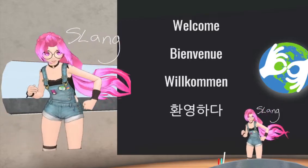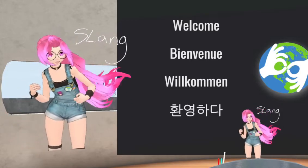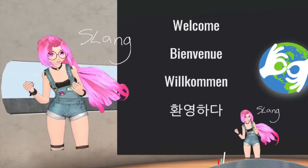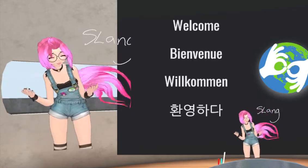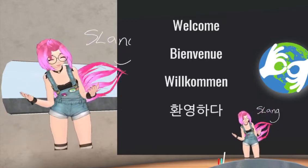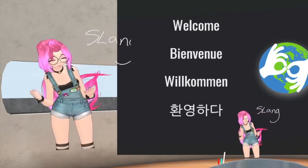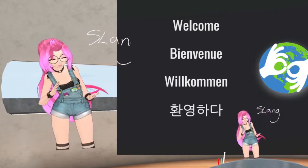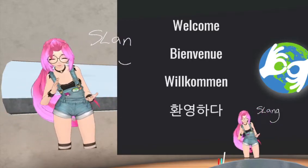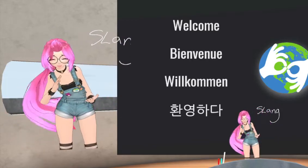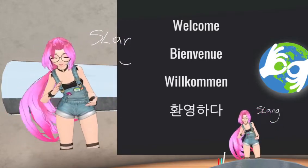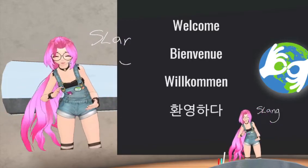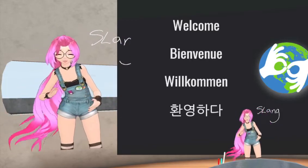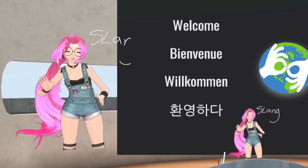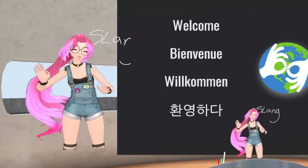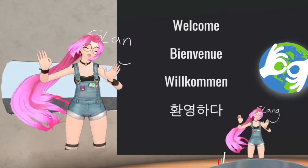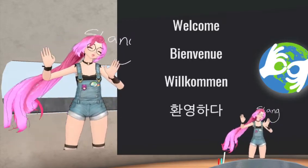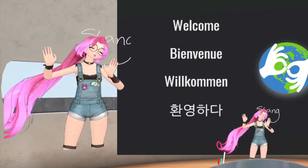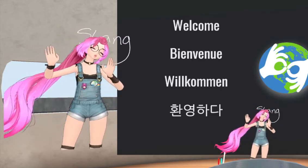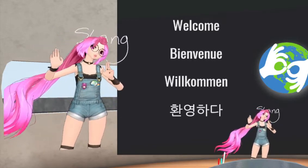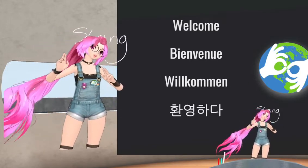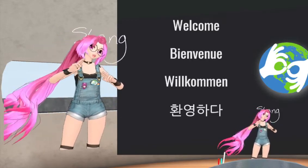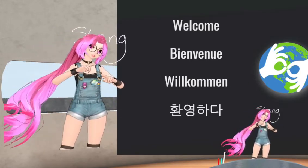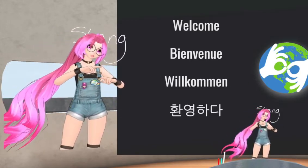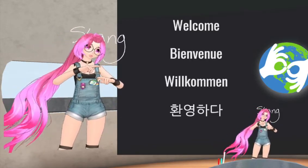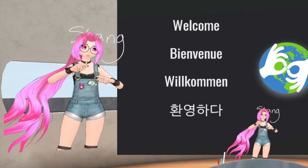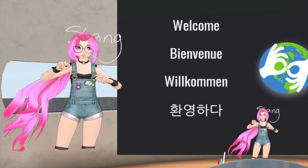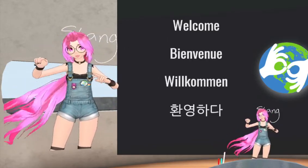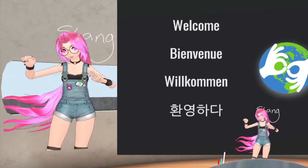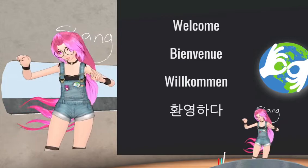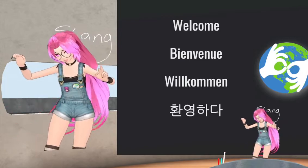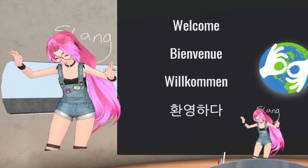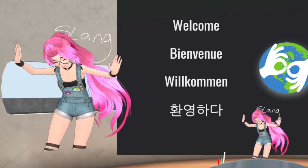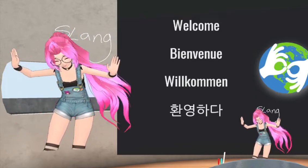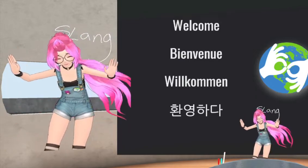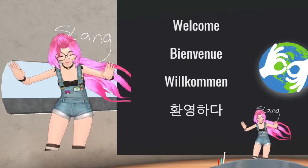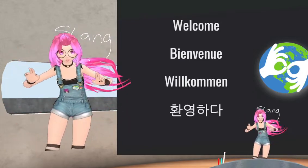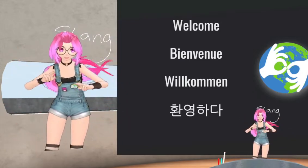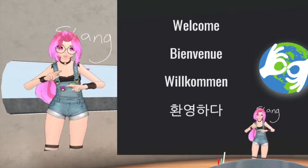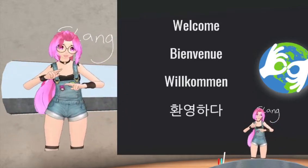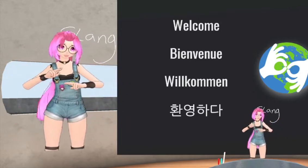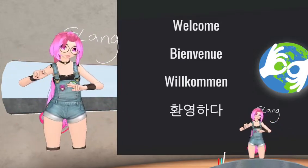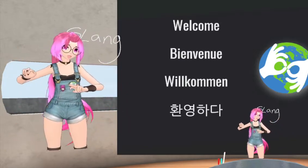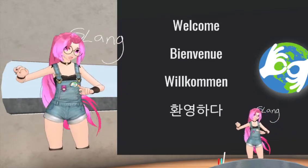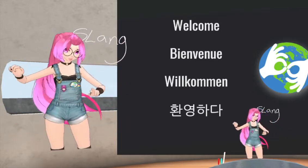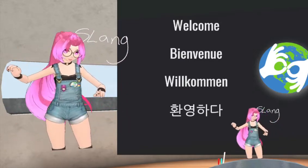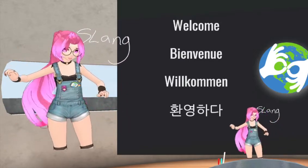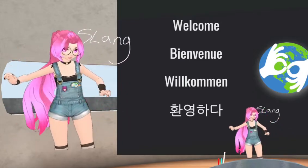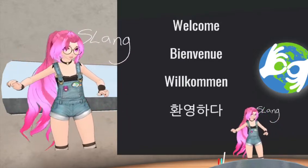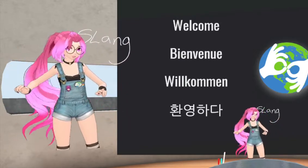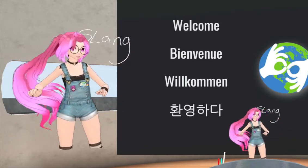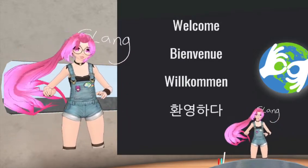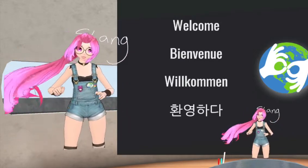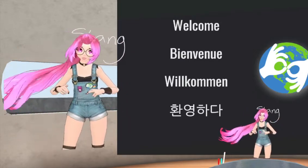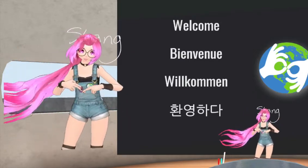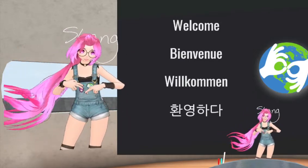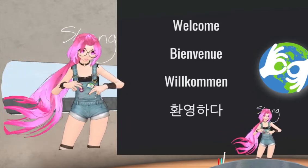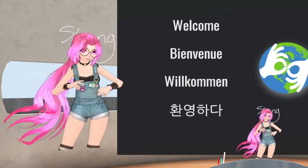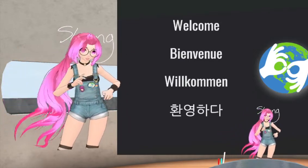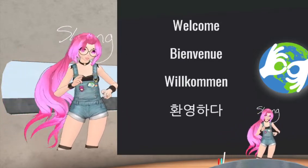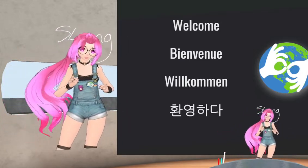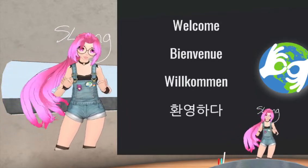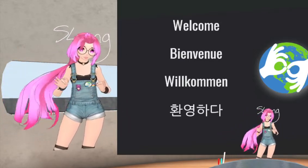them since. So personally, I can't really speak on that, but that's a really good point. Maybe all deaf people should just get VR and then